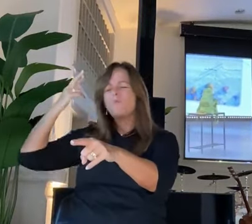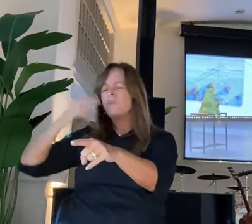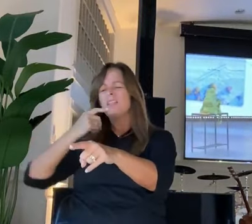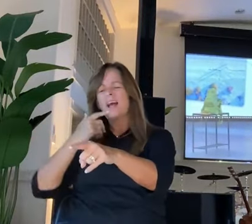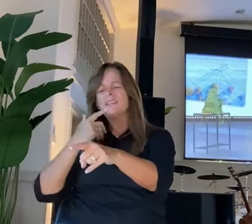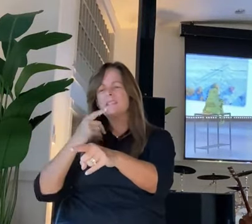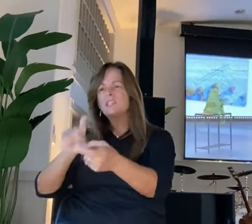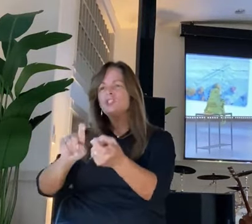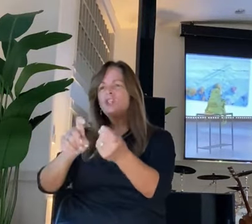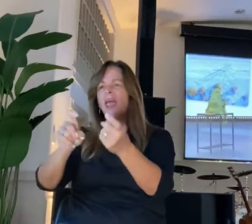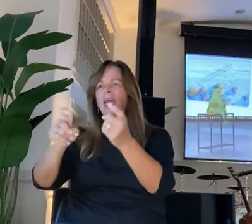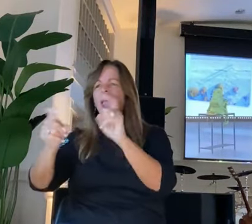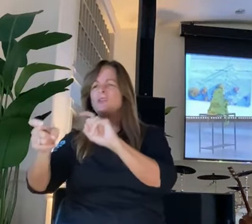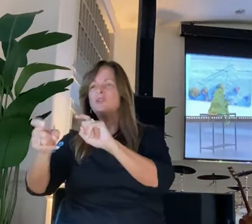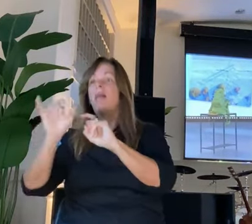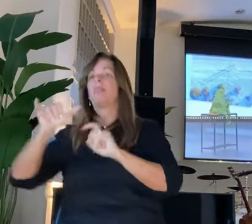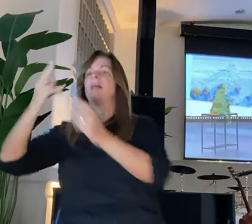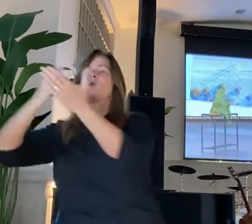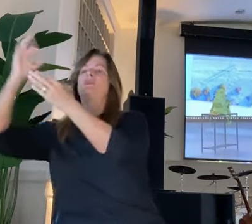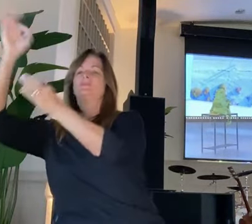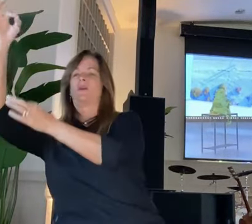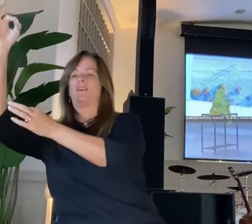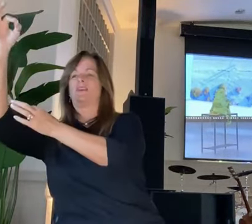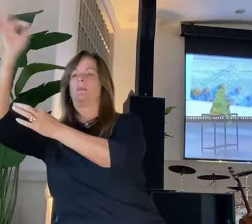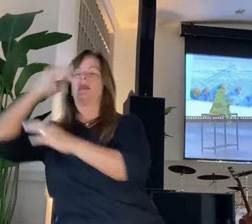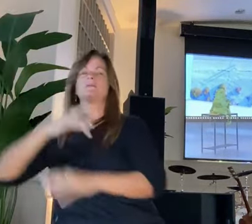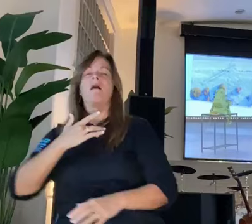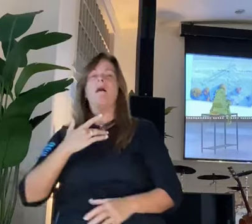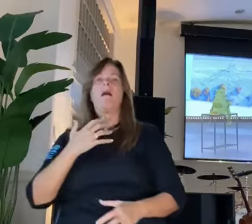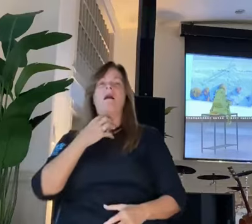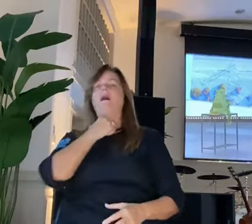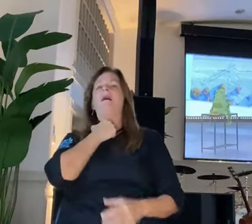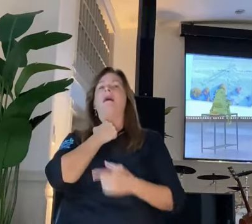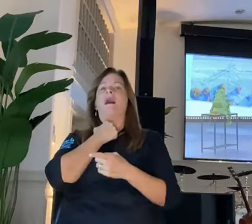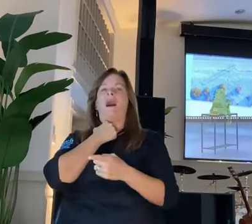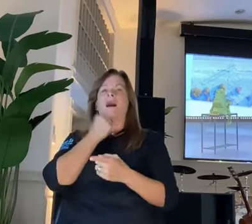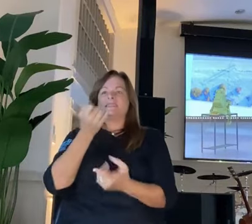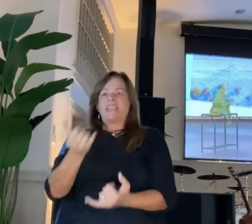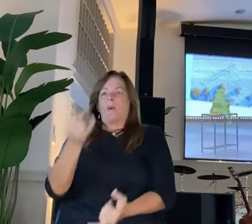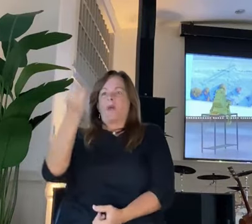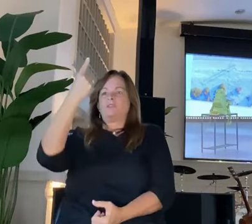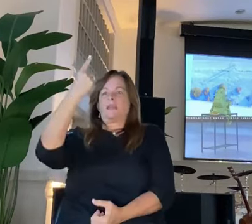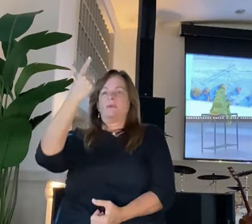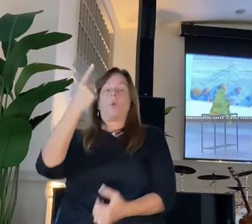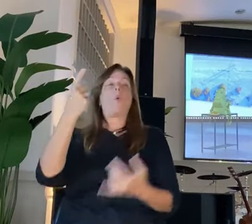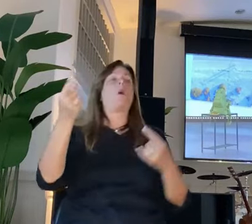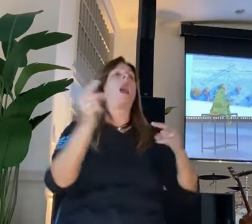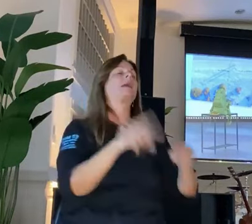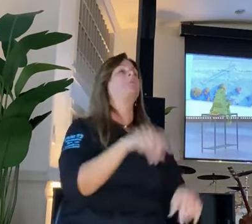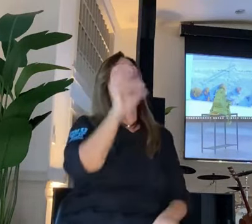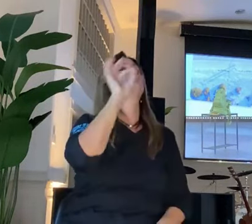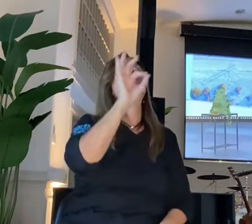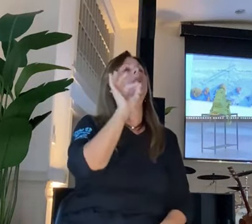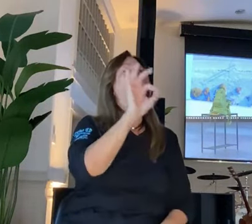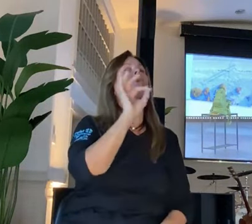you wisdom and insight to it. Or you come to church on a Sunday, and I'm preaching, and all of a sudden, it's like the Holy Spirit's going, I got you,